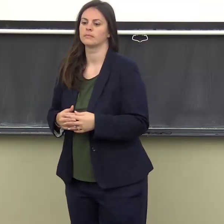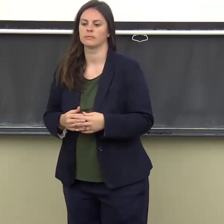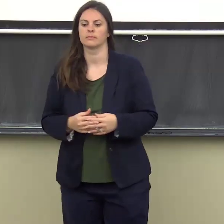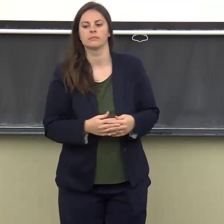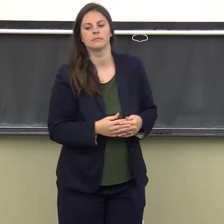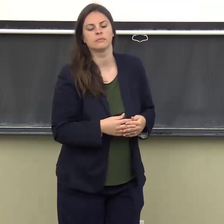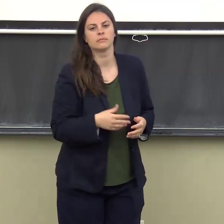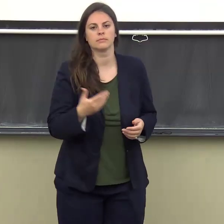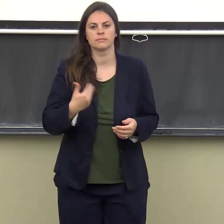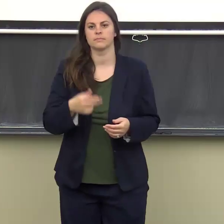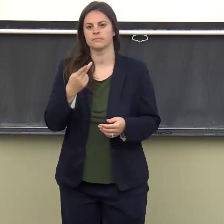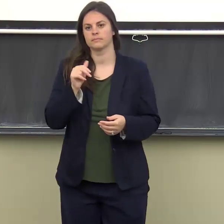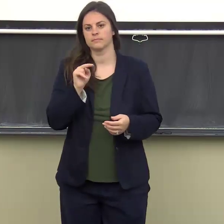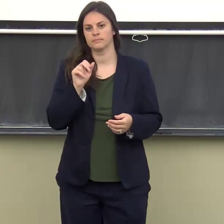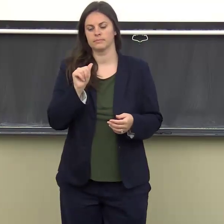This is a very